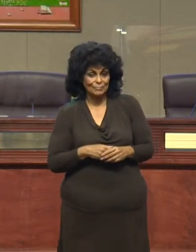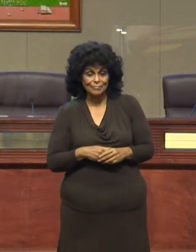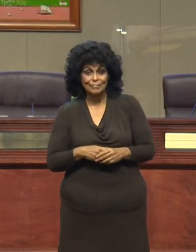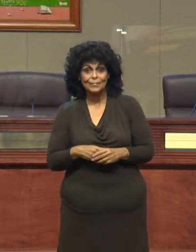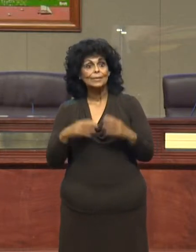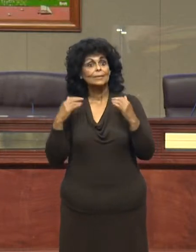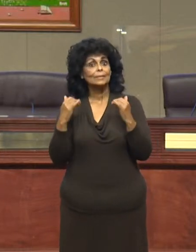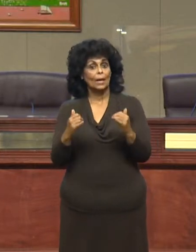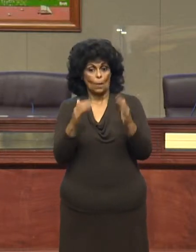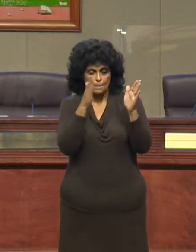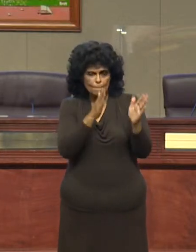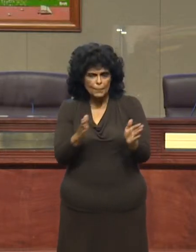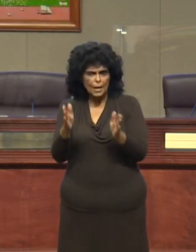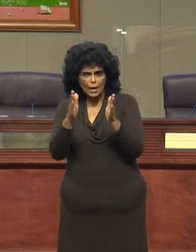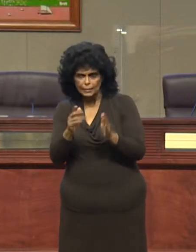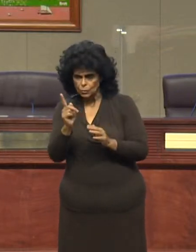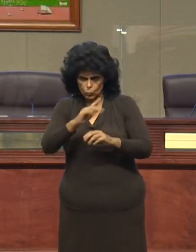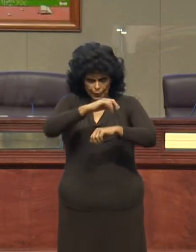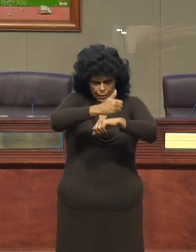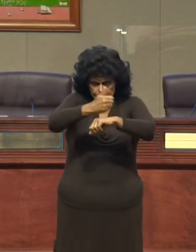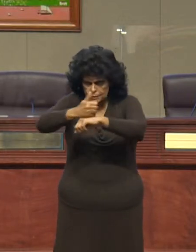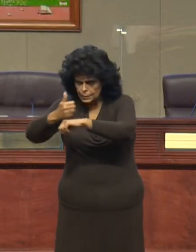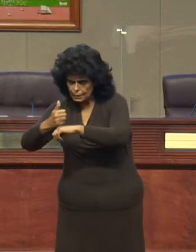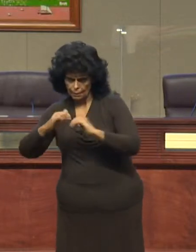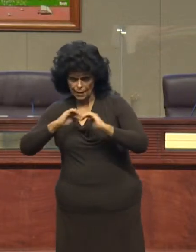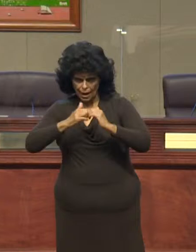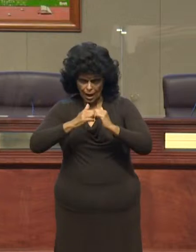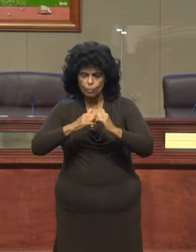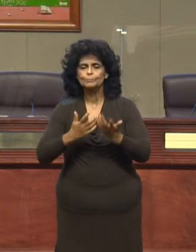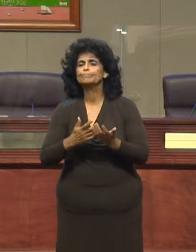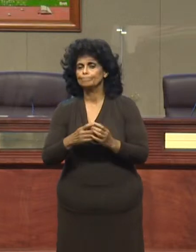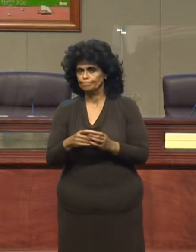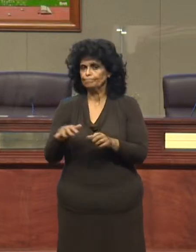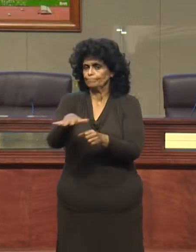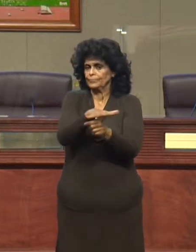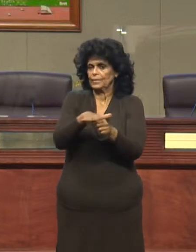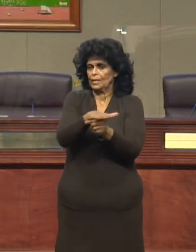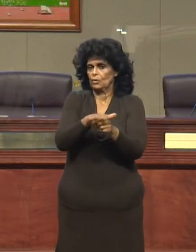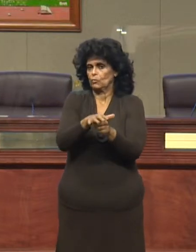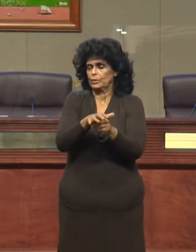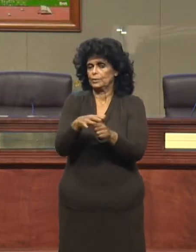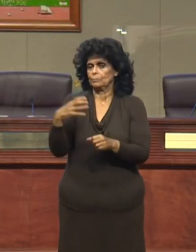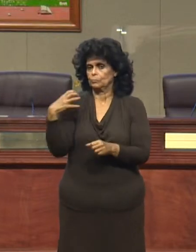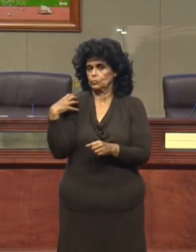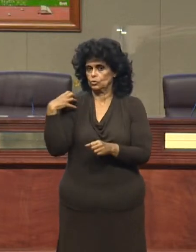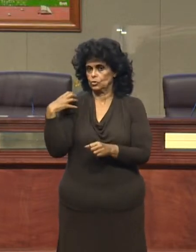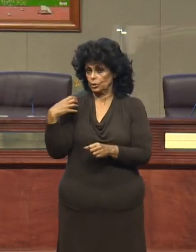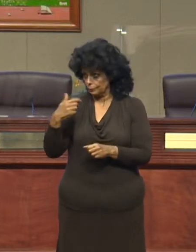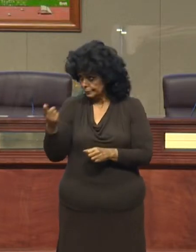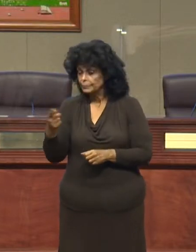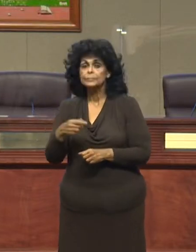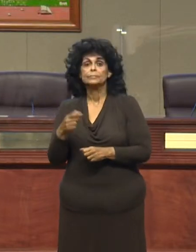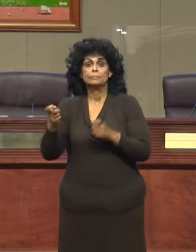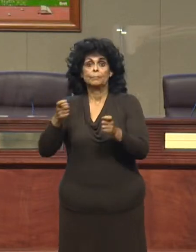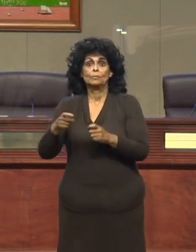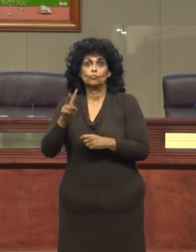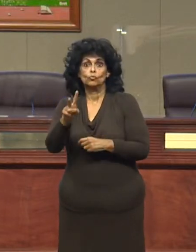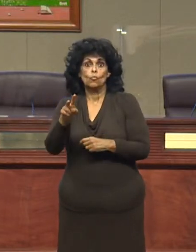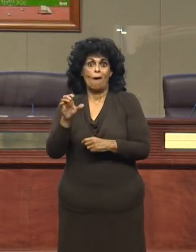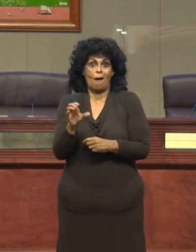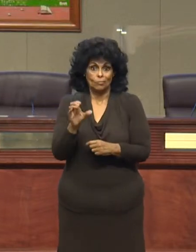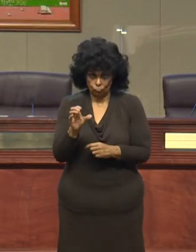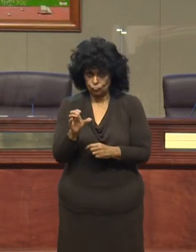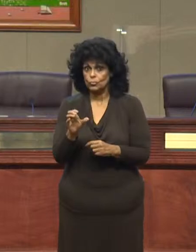Planning and Logistics Section Chief Randy Brown, who managed the 200+ staff members and submitted